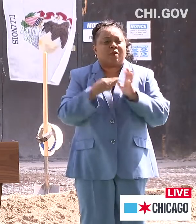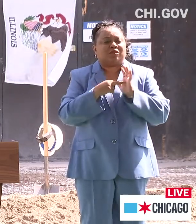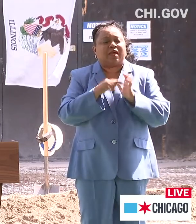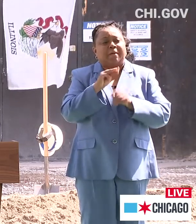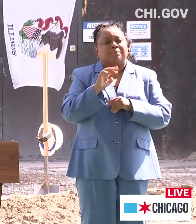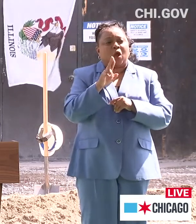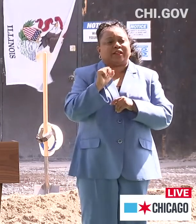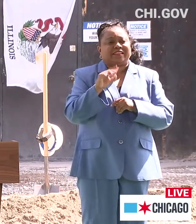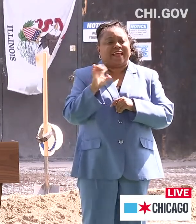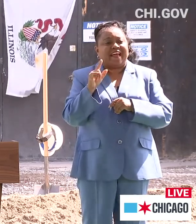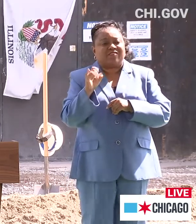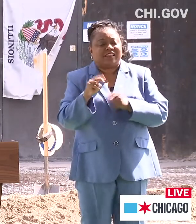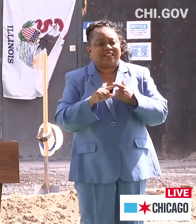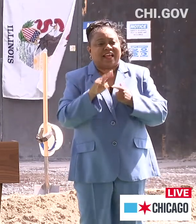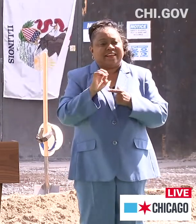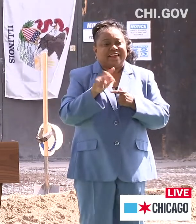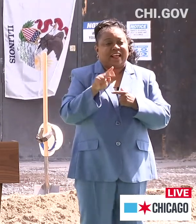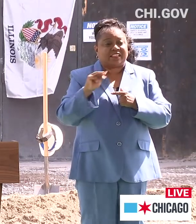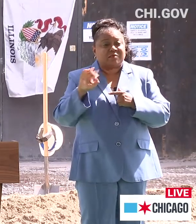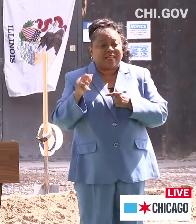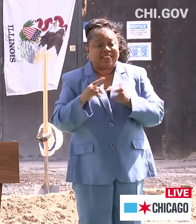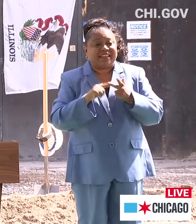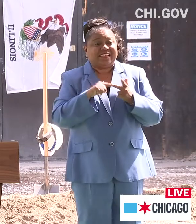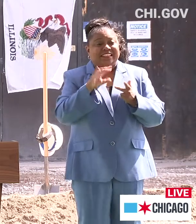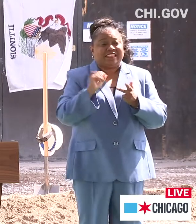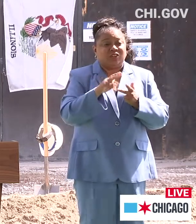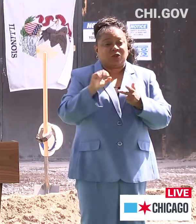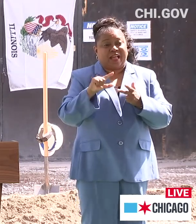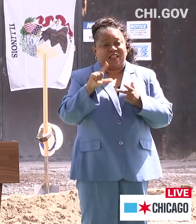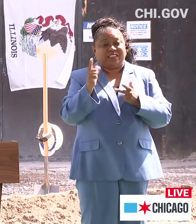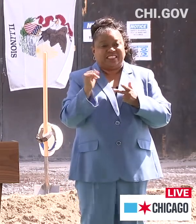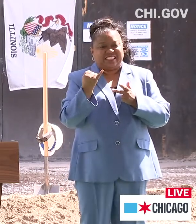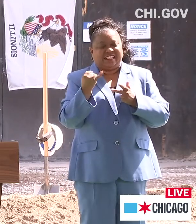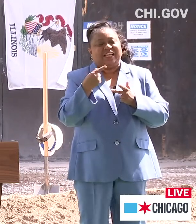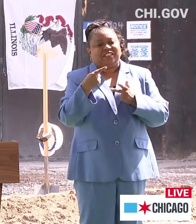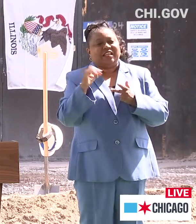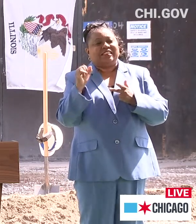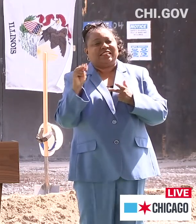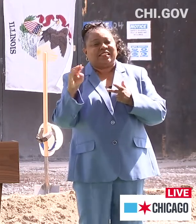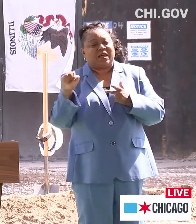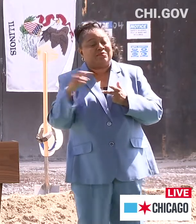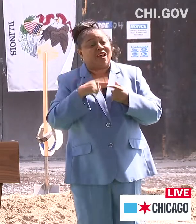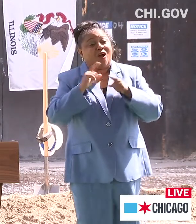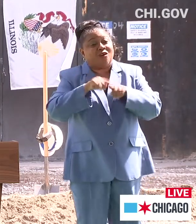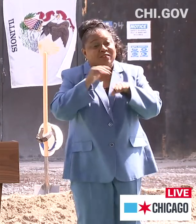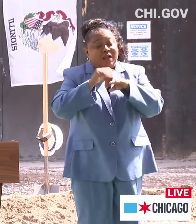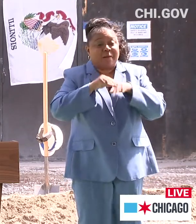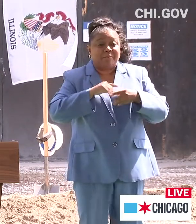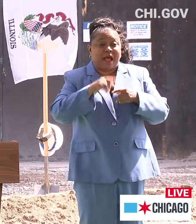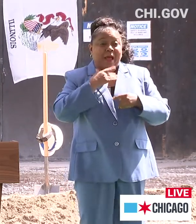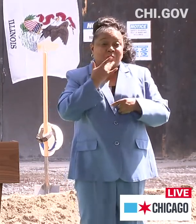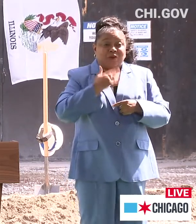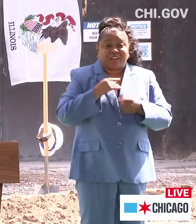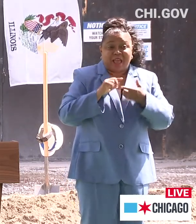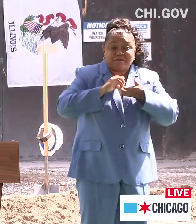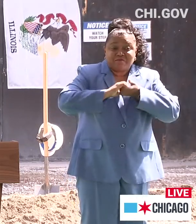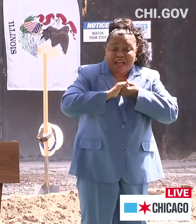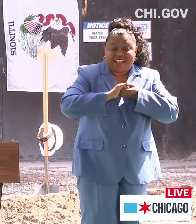Marcus Evans, Representative Nick Smith, Senator L.G. Sims. I got to give a shout out to my birthday